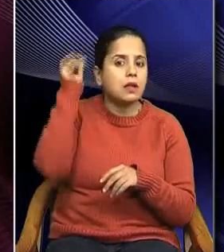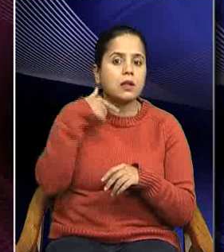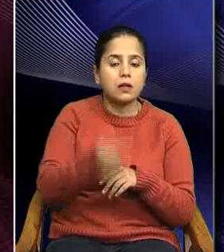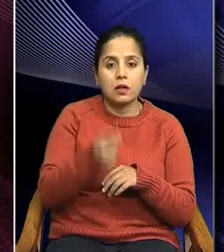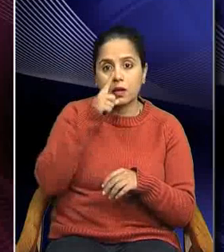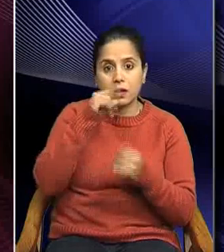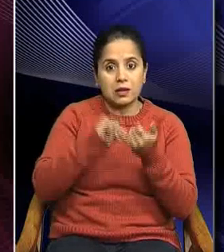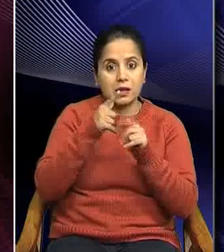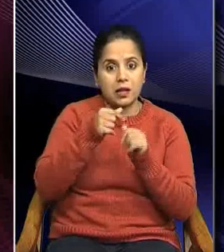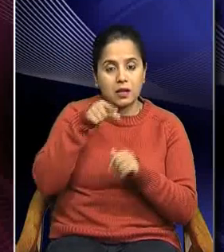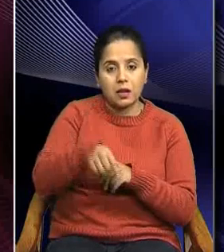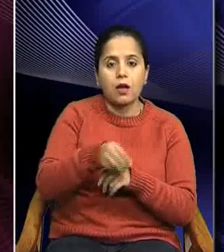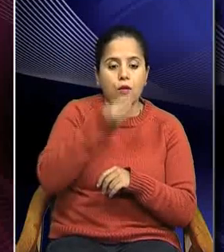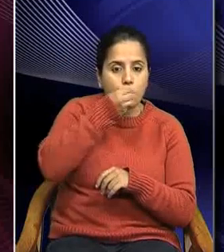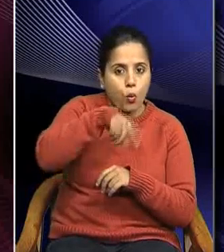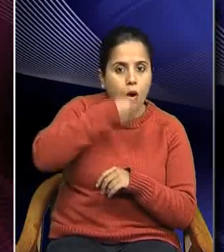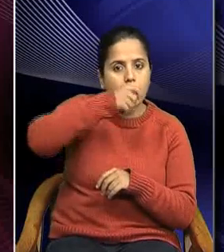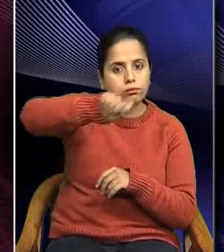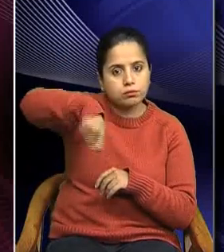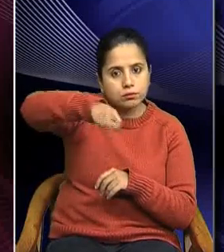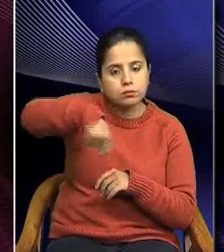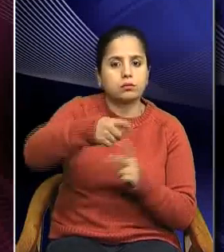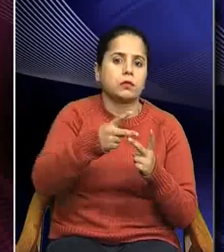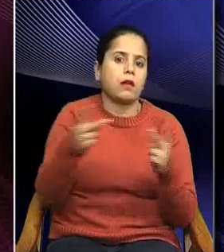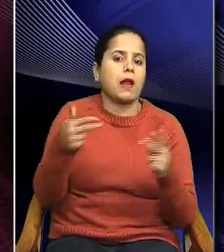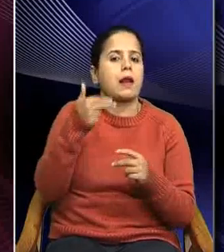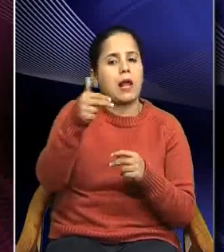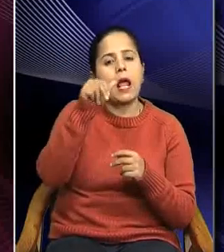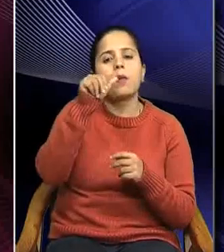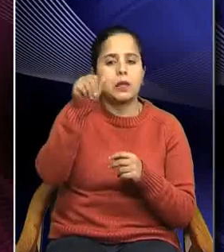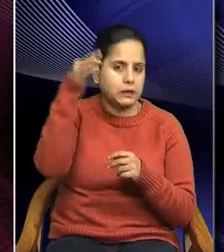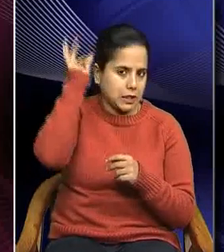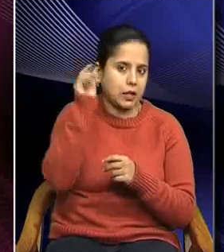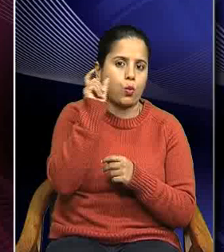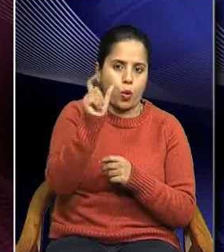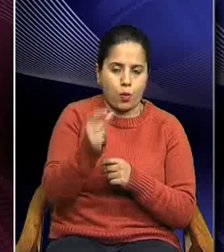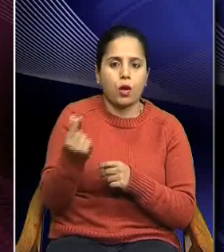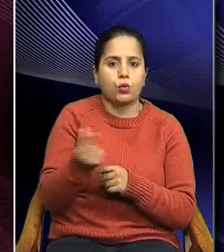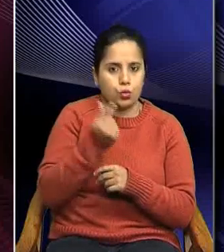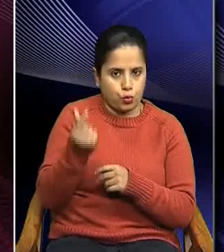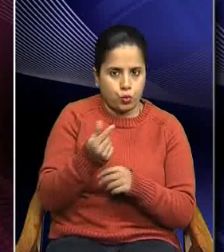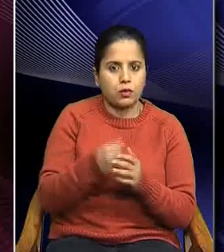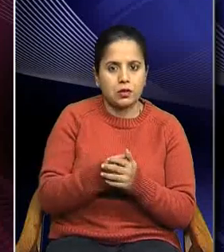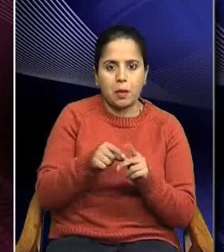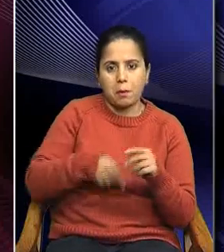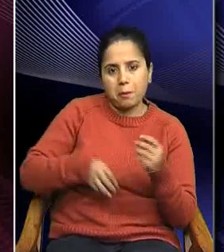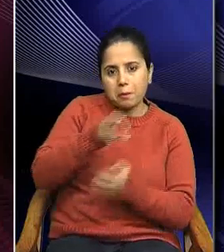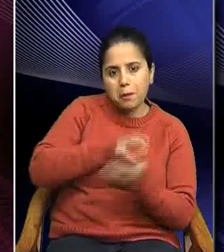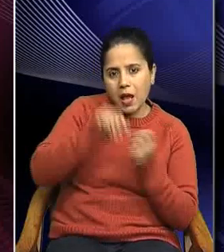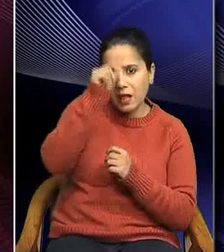Sita odram pachati, right? And if we were to understand